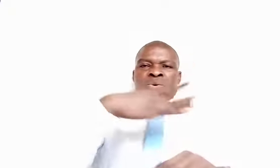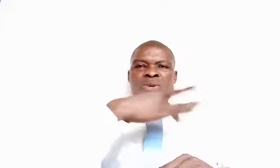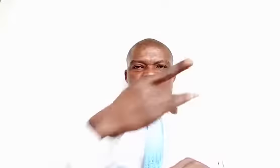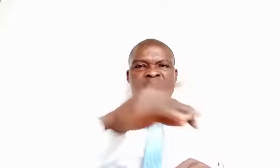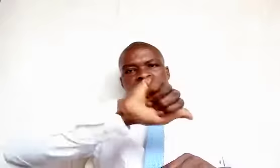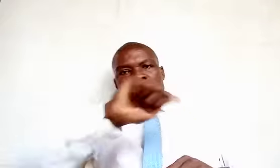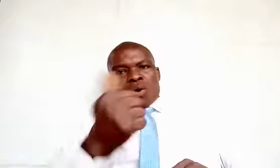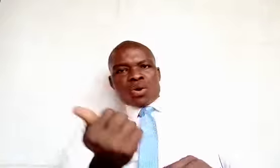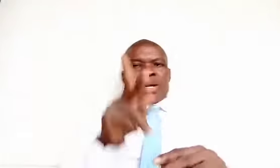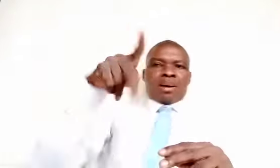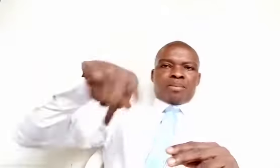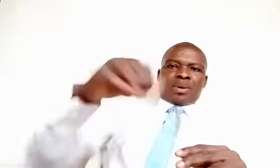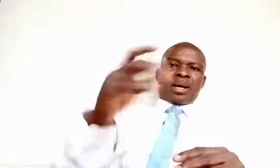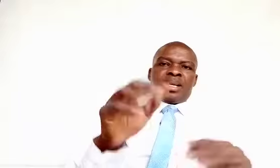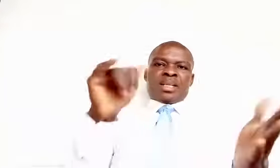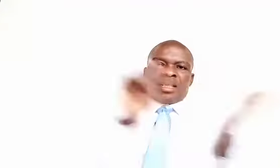move around the Sun.